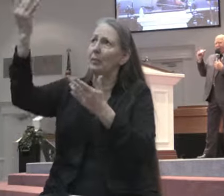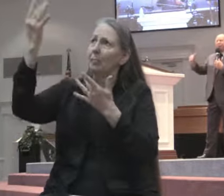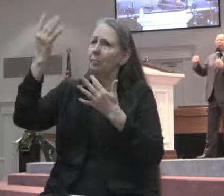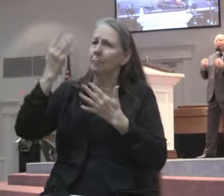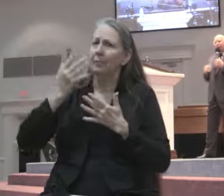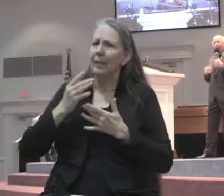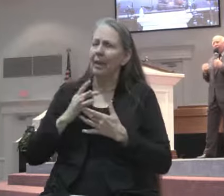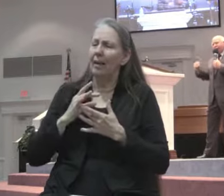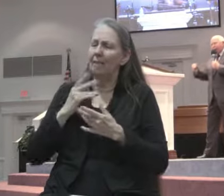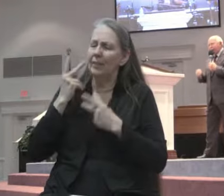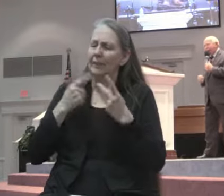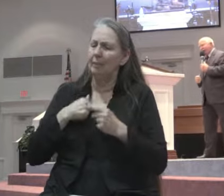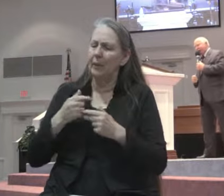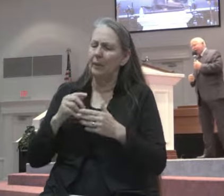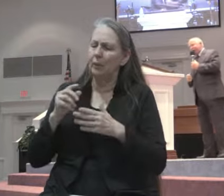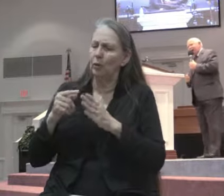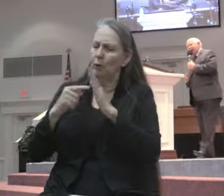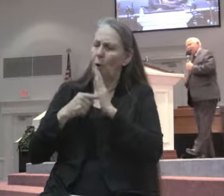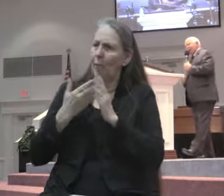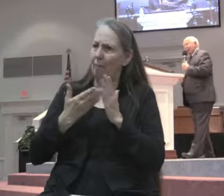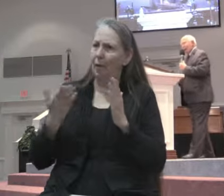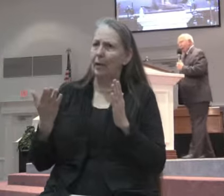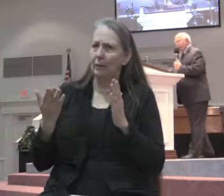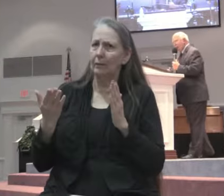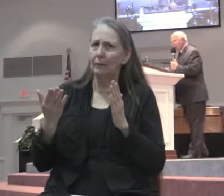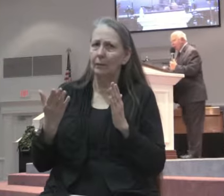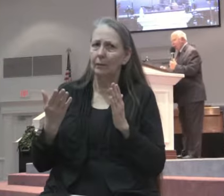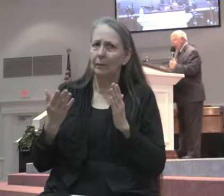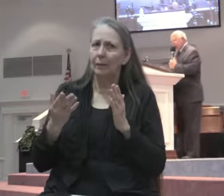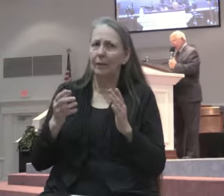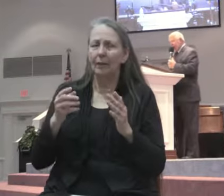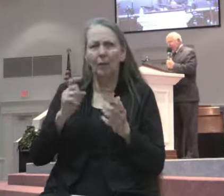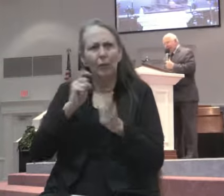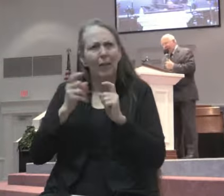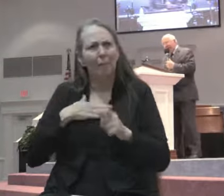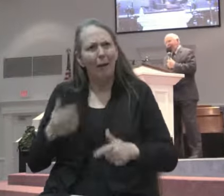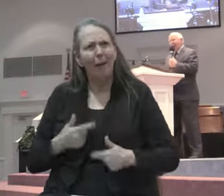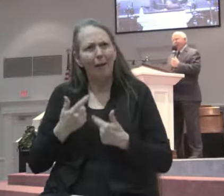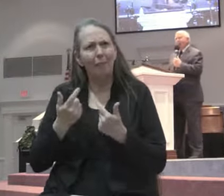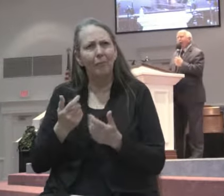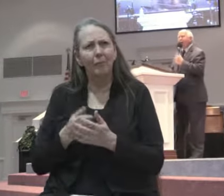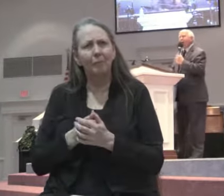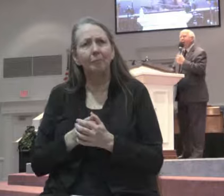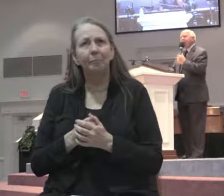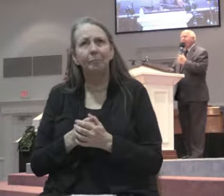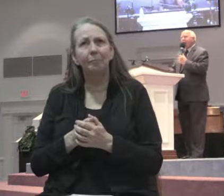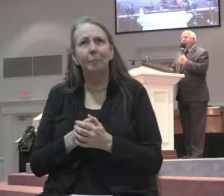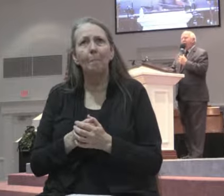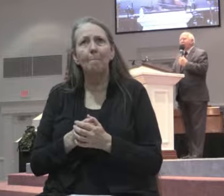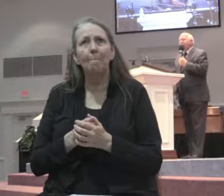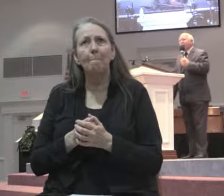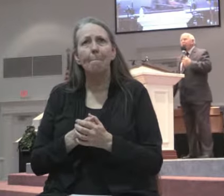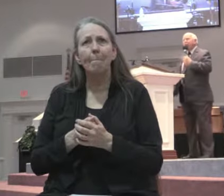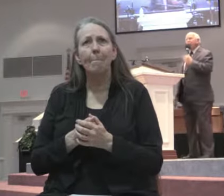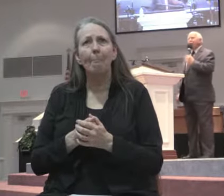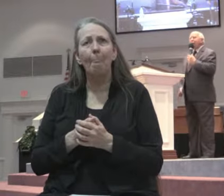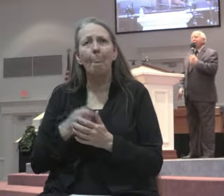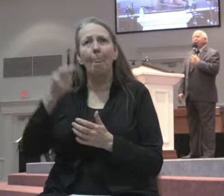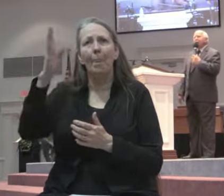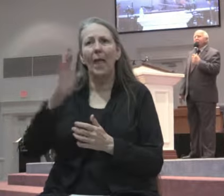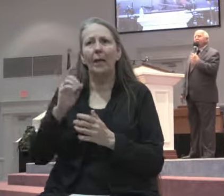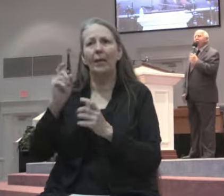and give me insight to some things that was life-changing in my life. And he gave me some